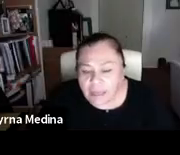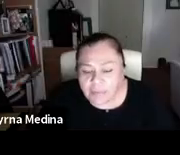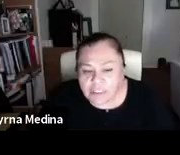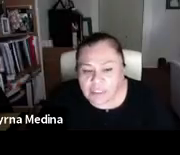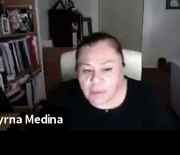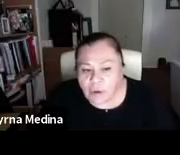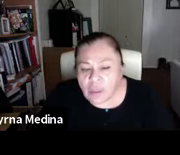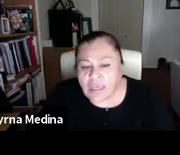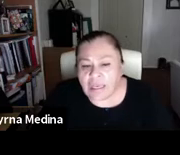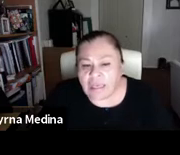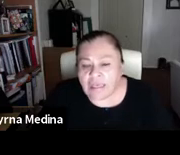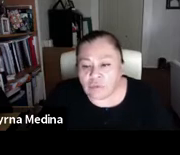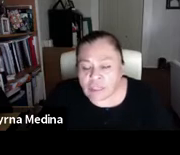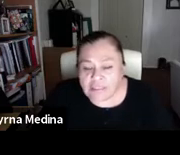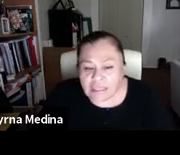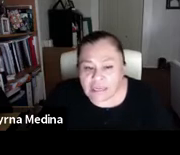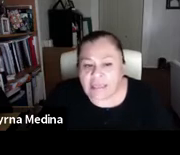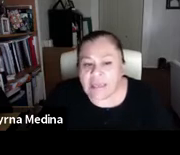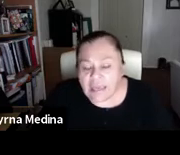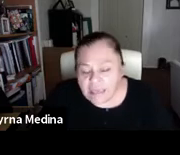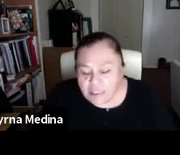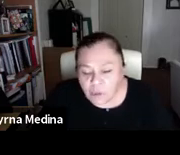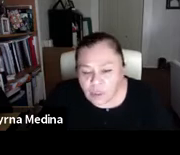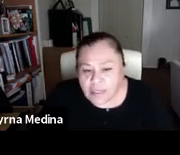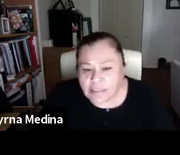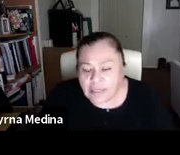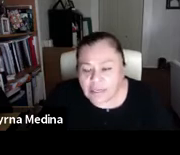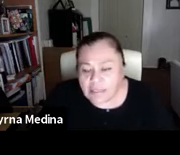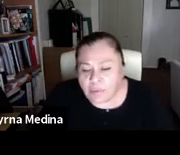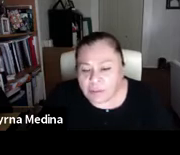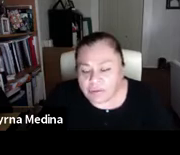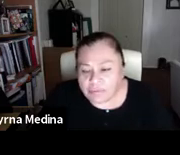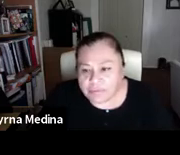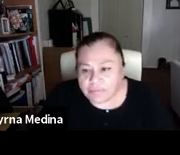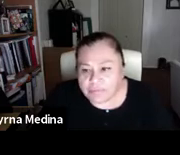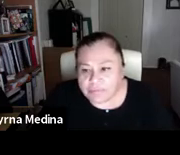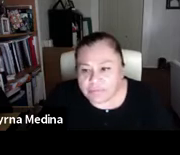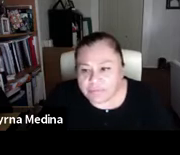trabajar al principio y ustedes están ahí, hay que responderles en ese momento.